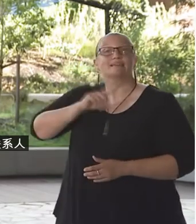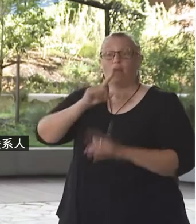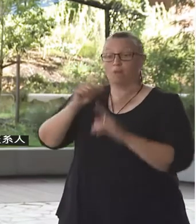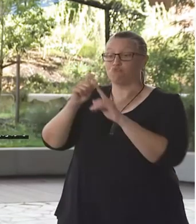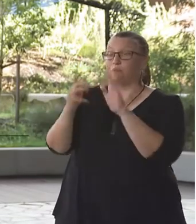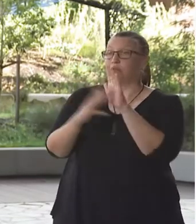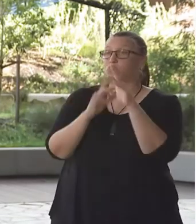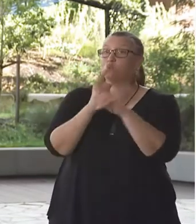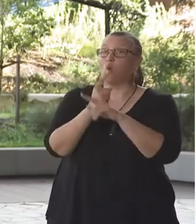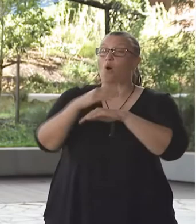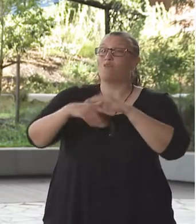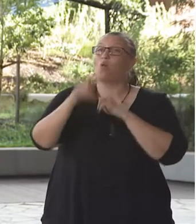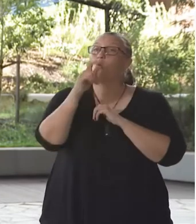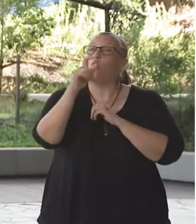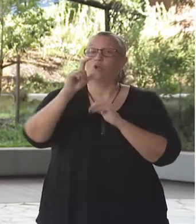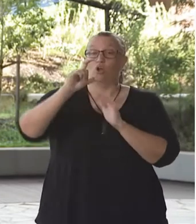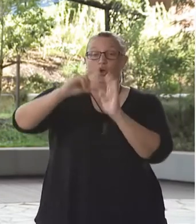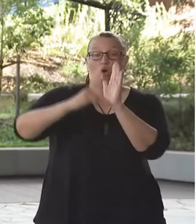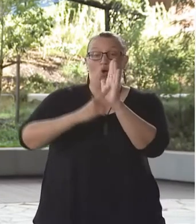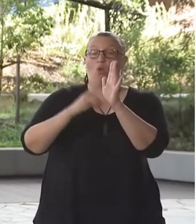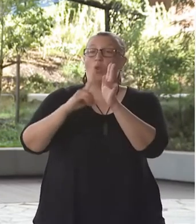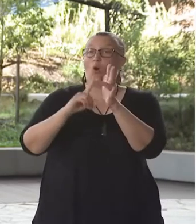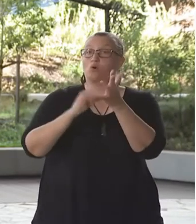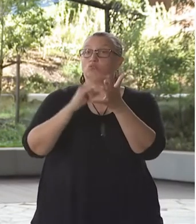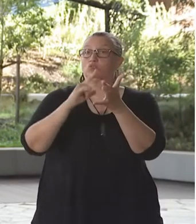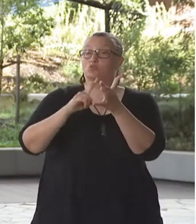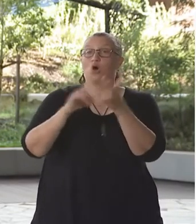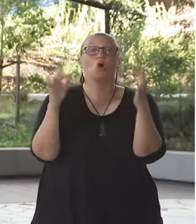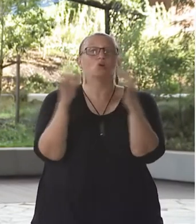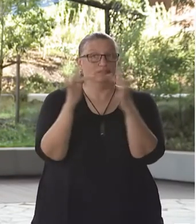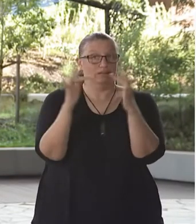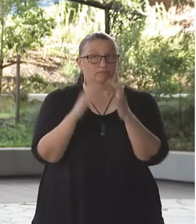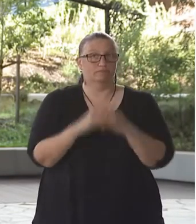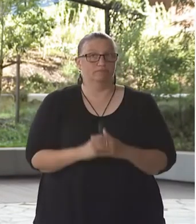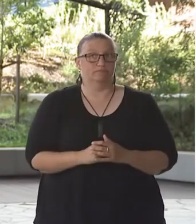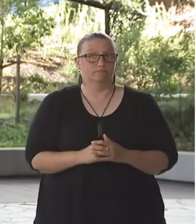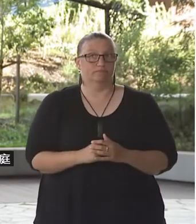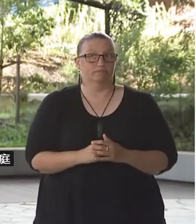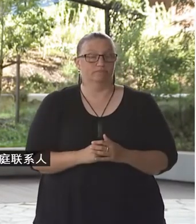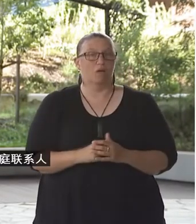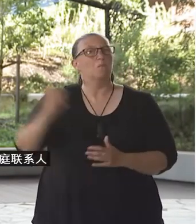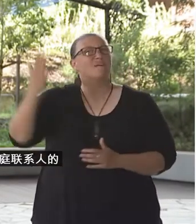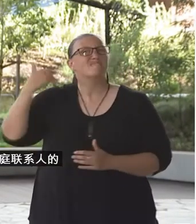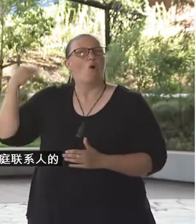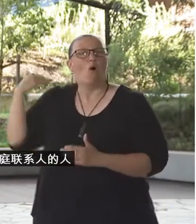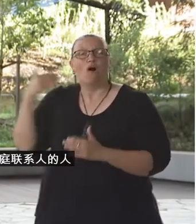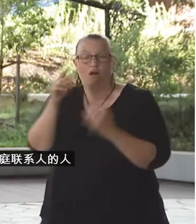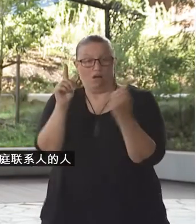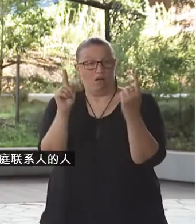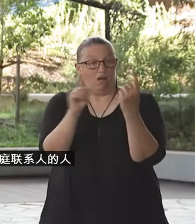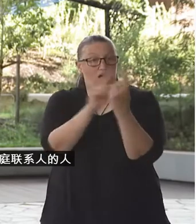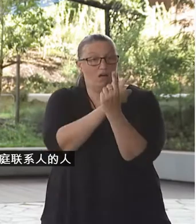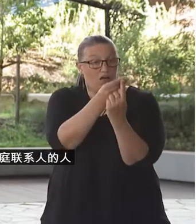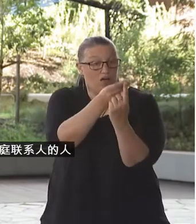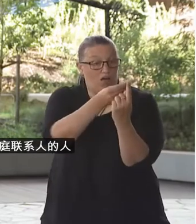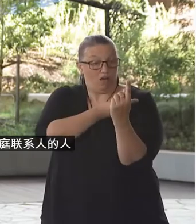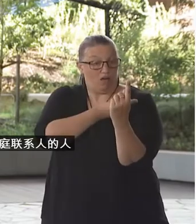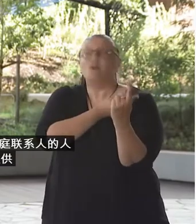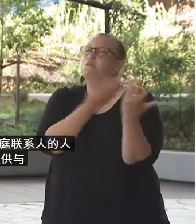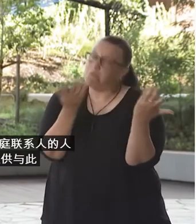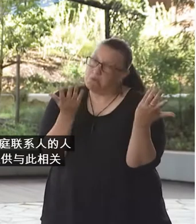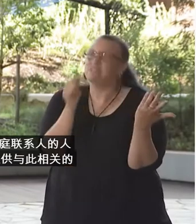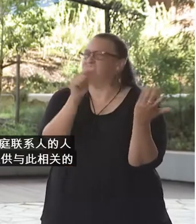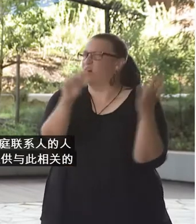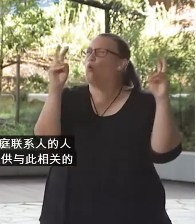definition is legally someone who is a household contact of a COVID positive case. Dr.